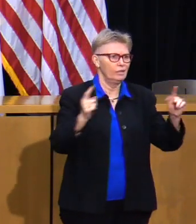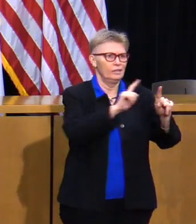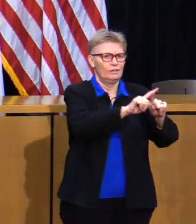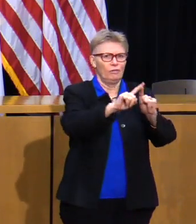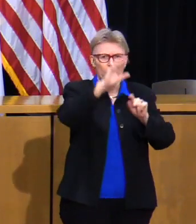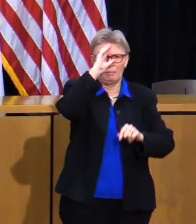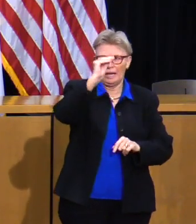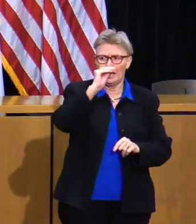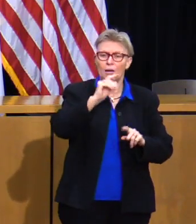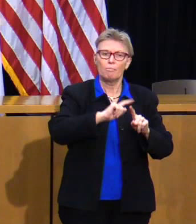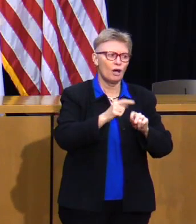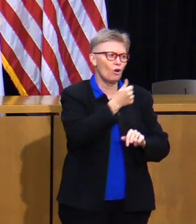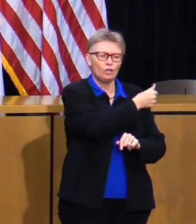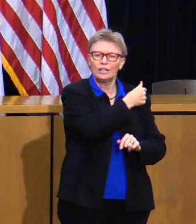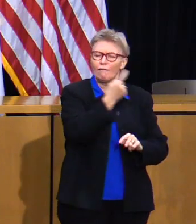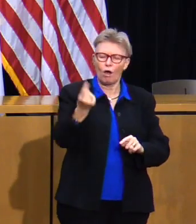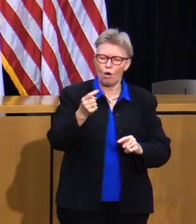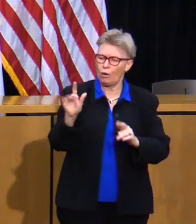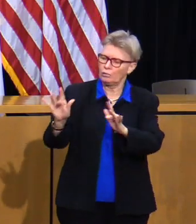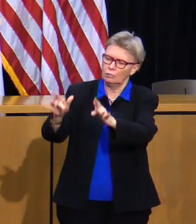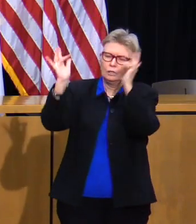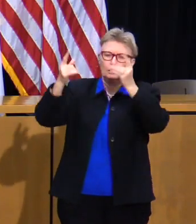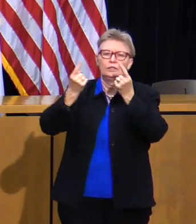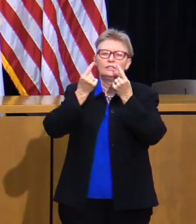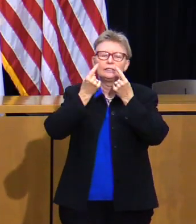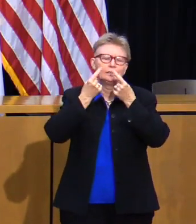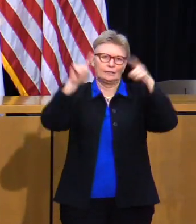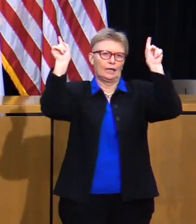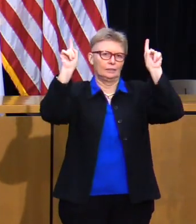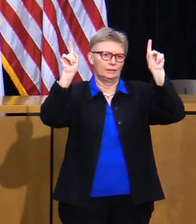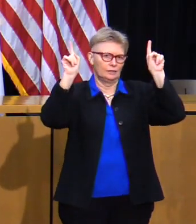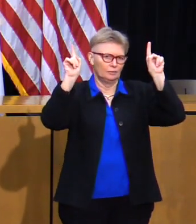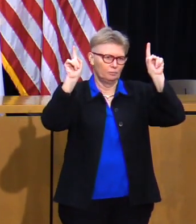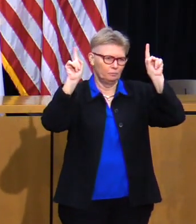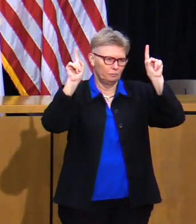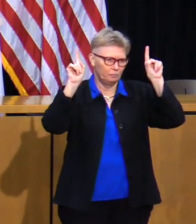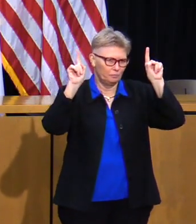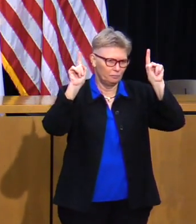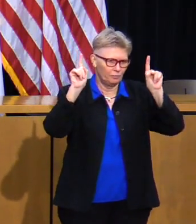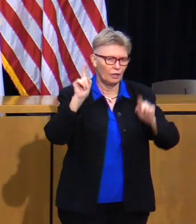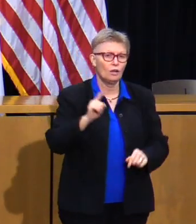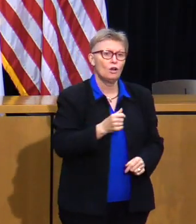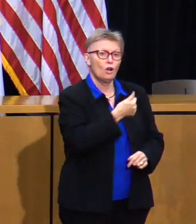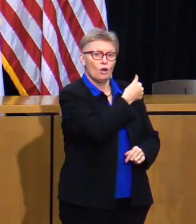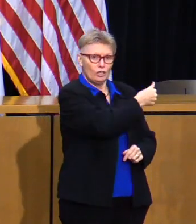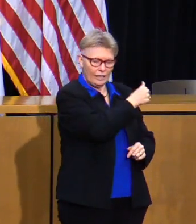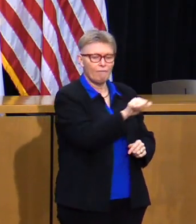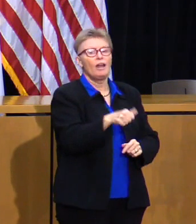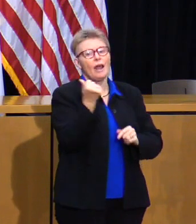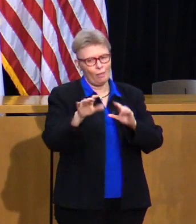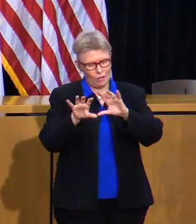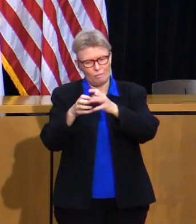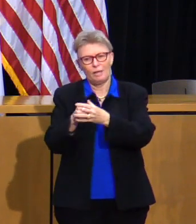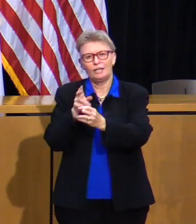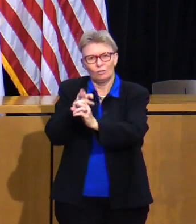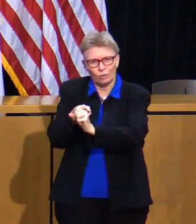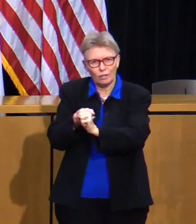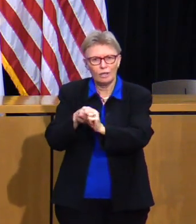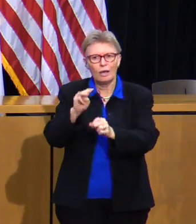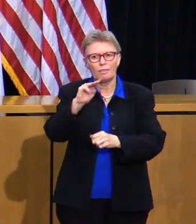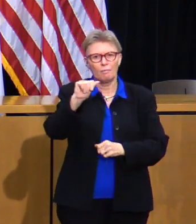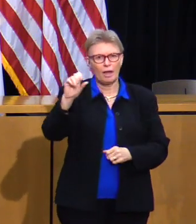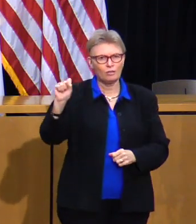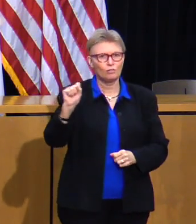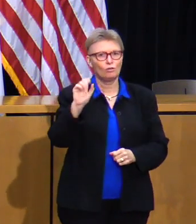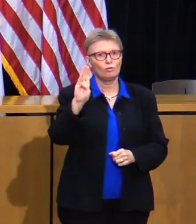them. Every single one. She also serves as a member of the Planning Committee for the Massachusetts Bar